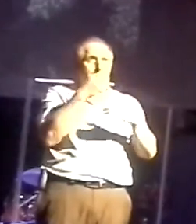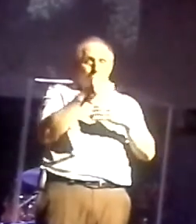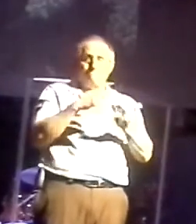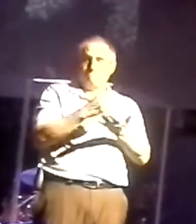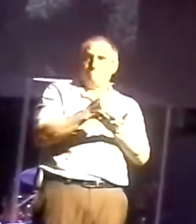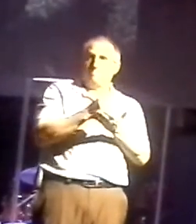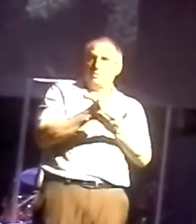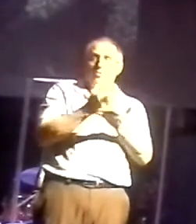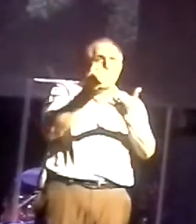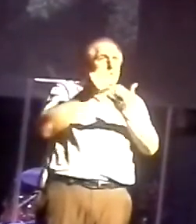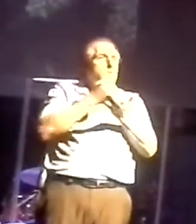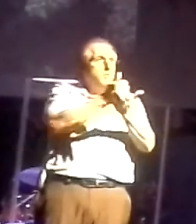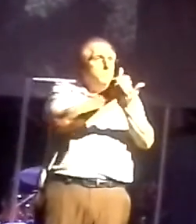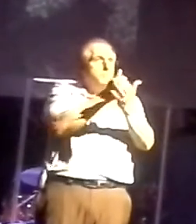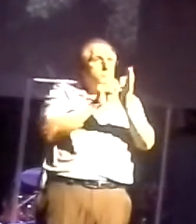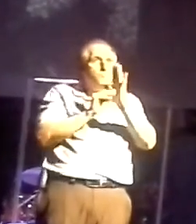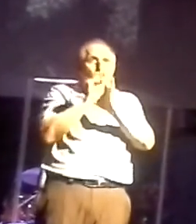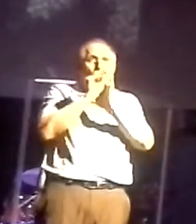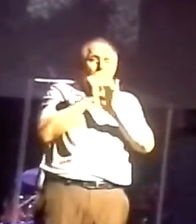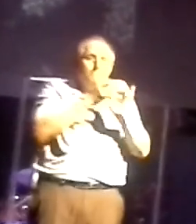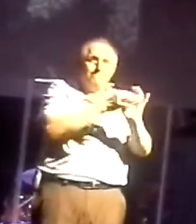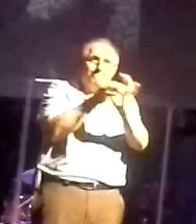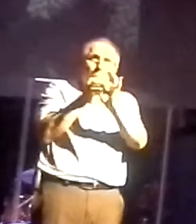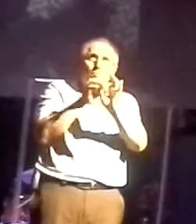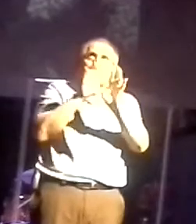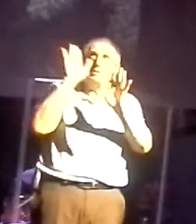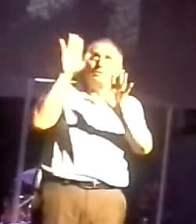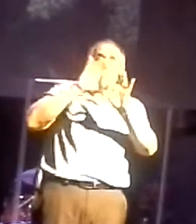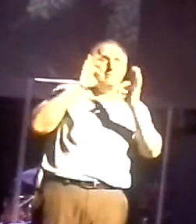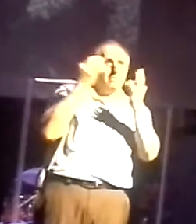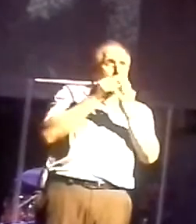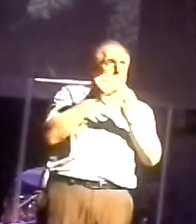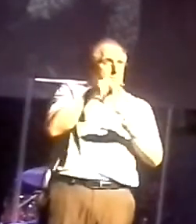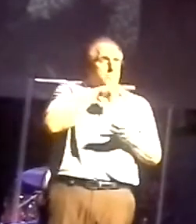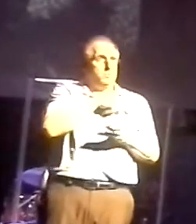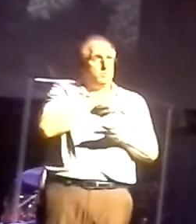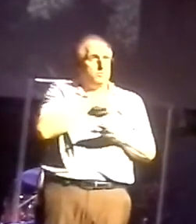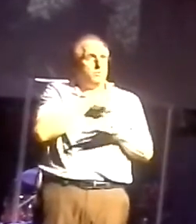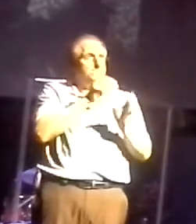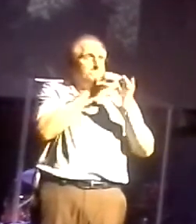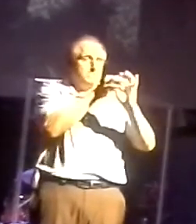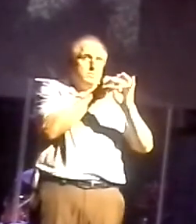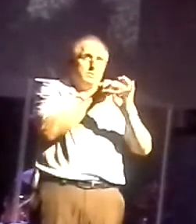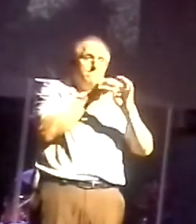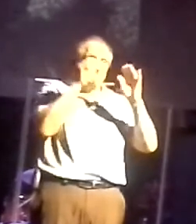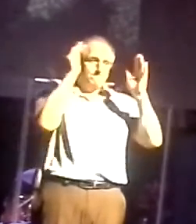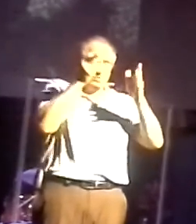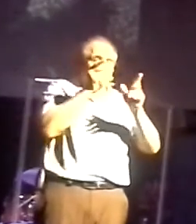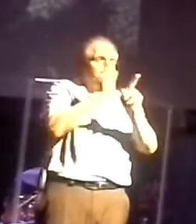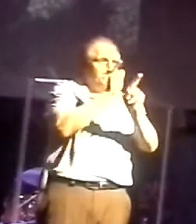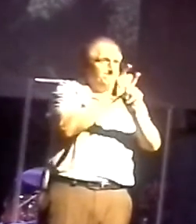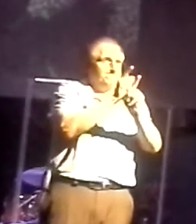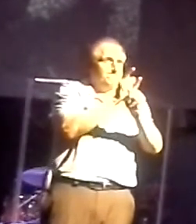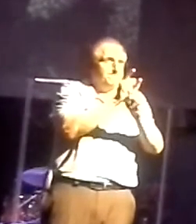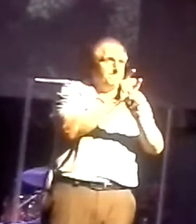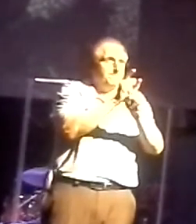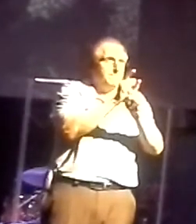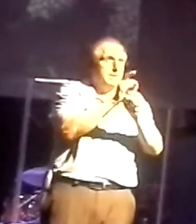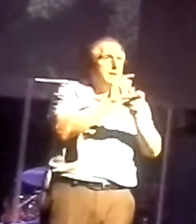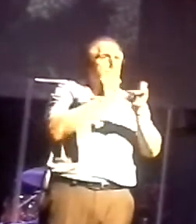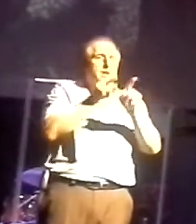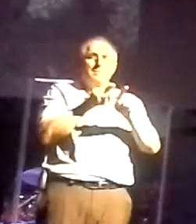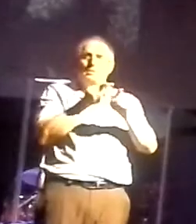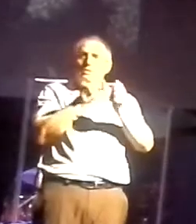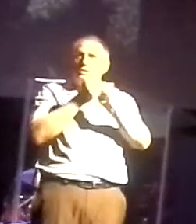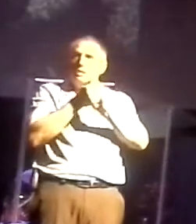communion. We want to help you grow with others in the family of God through personal, relational, and intentional discipleship. This